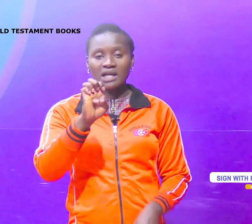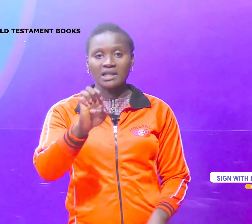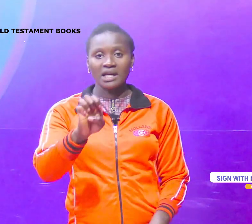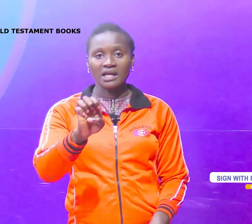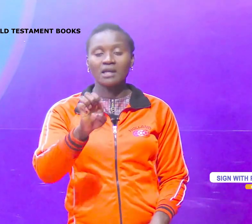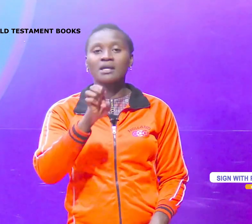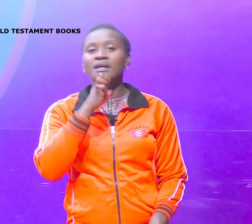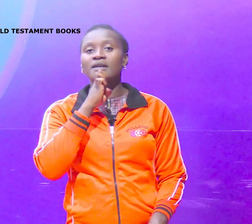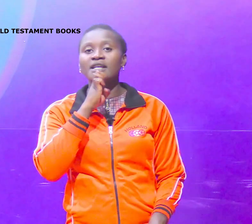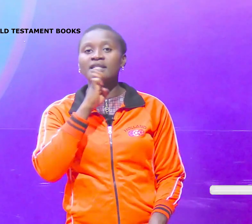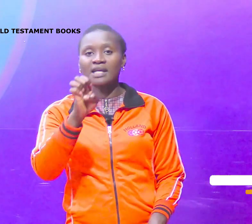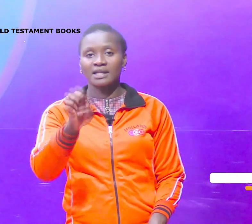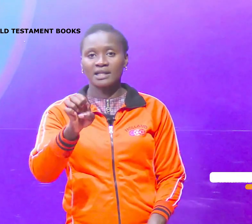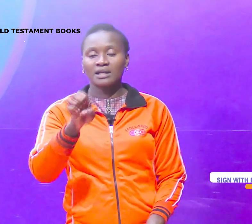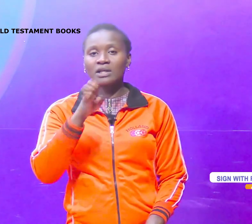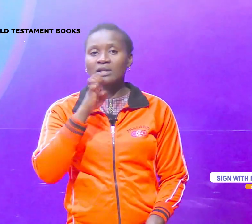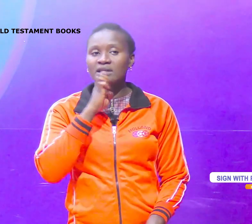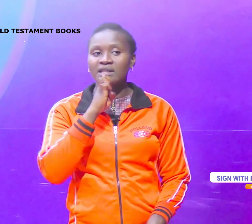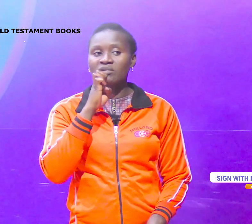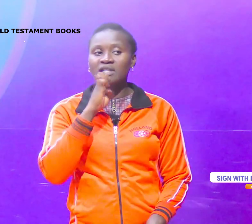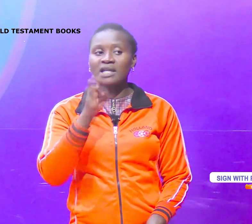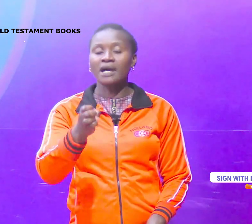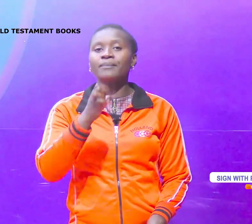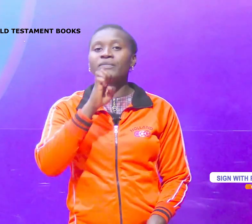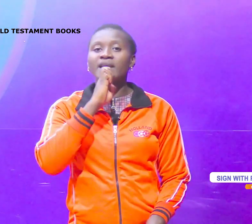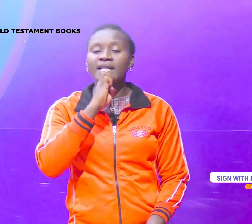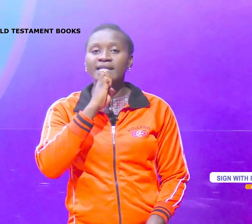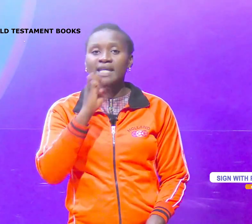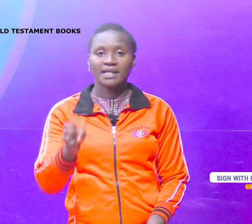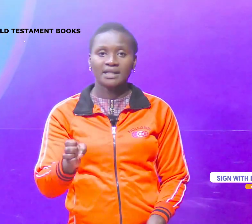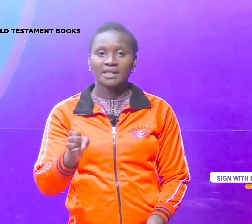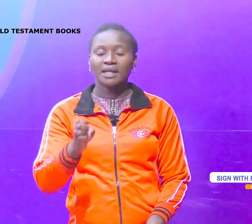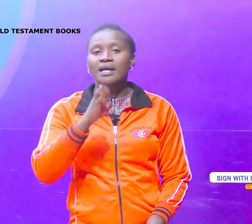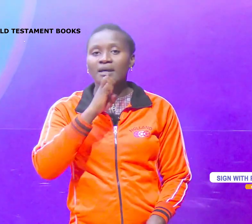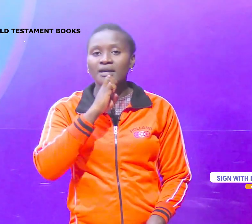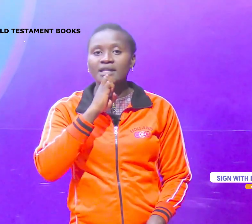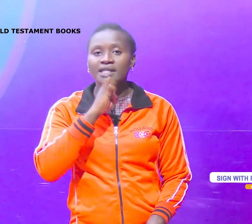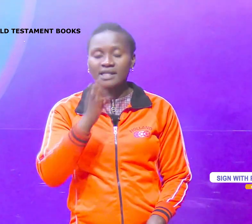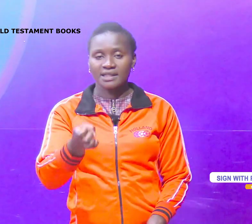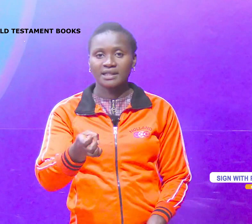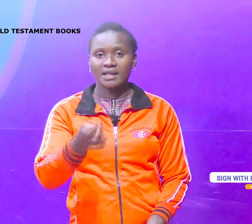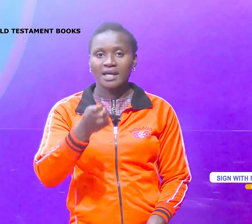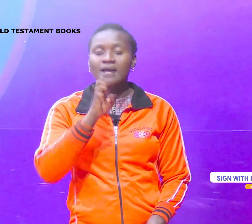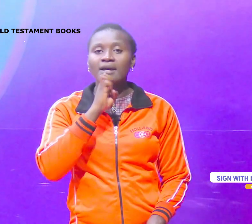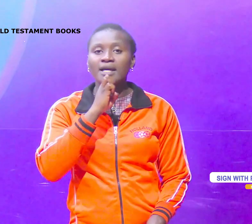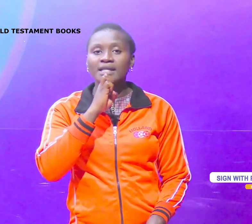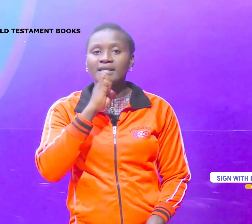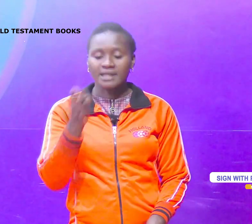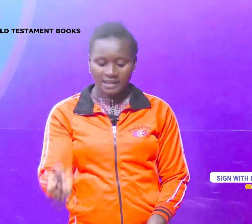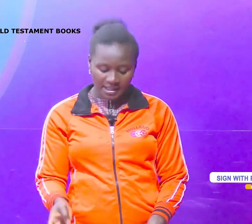E, Esther. Just tap it here. Esther. Esther. Esther. And